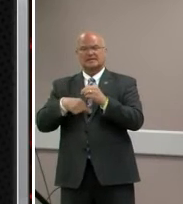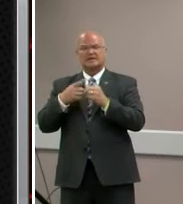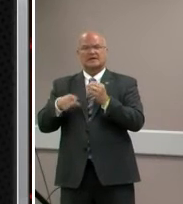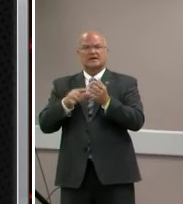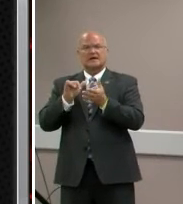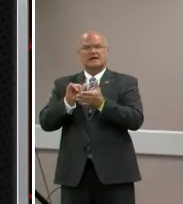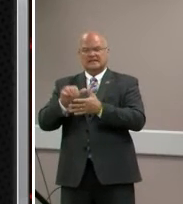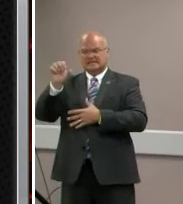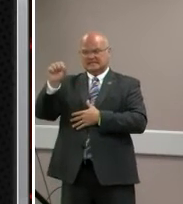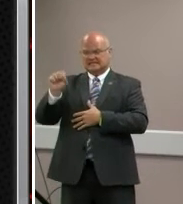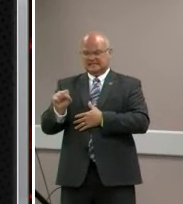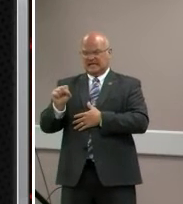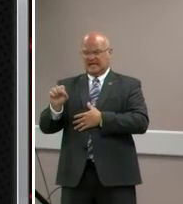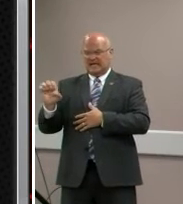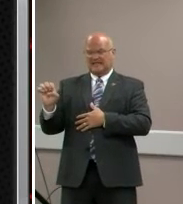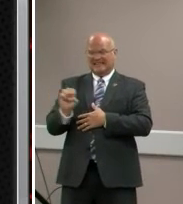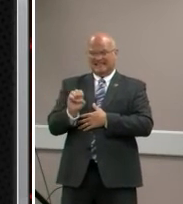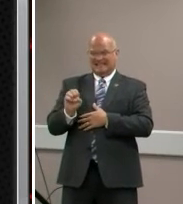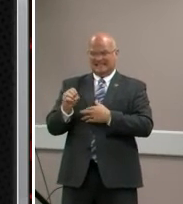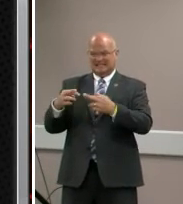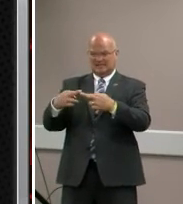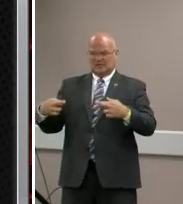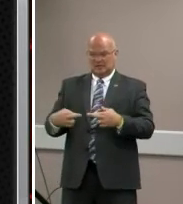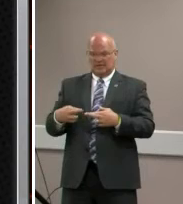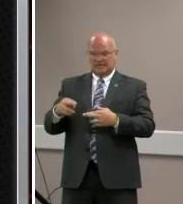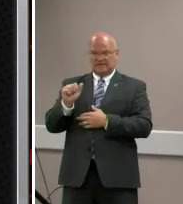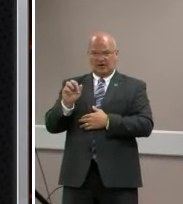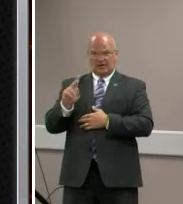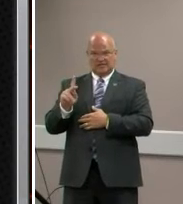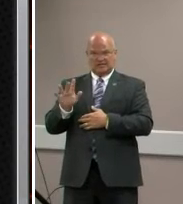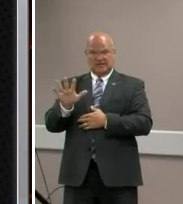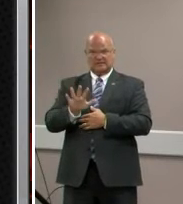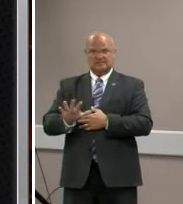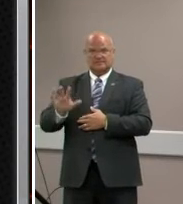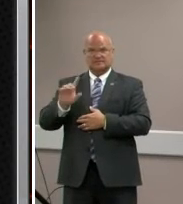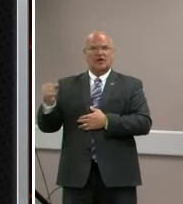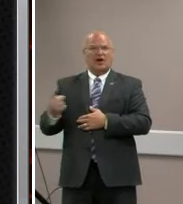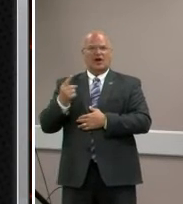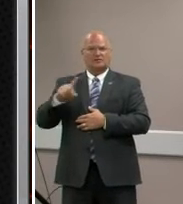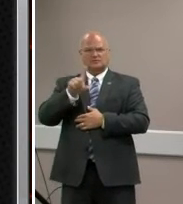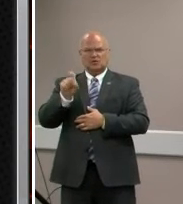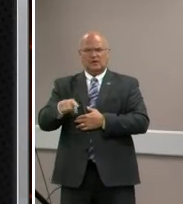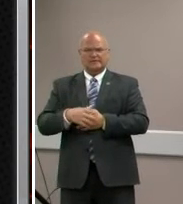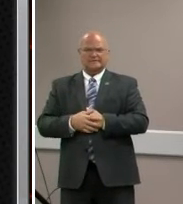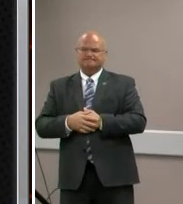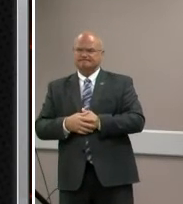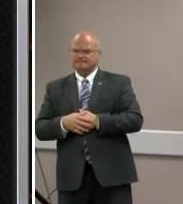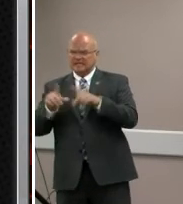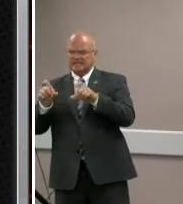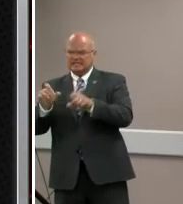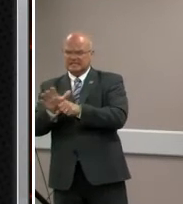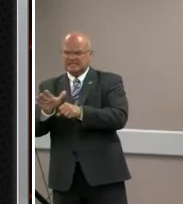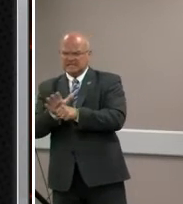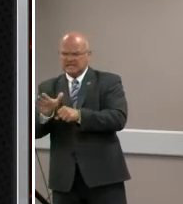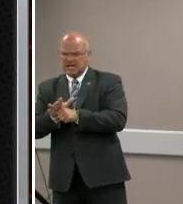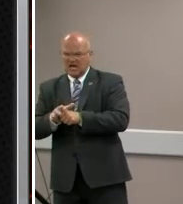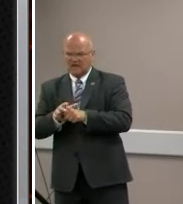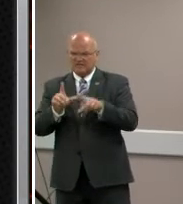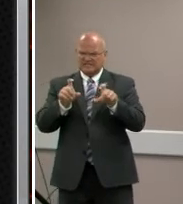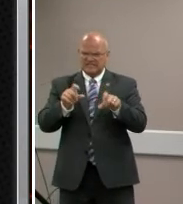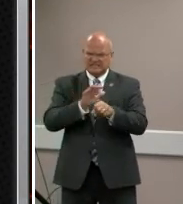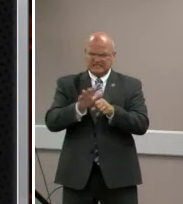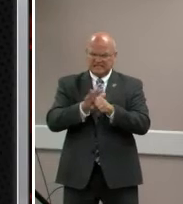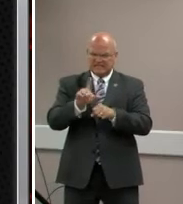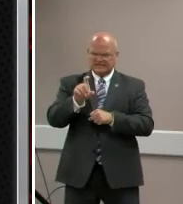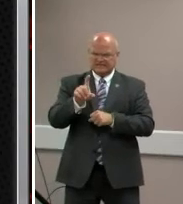the southeast region of Arkansas, there's always been a question, are we getting tested enough? Are we getting tested